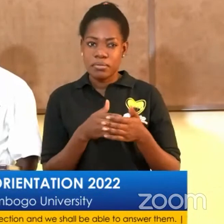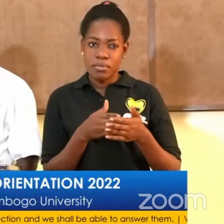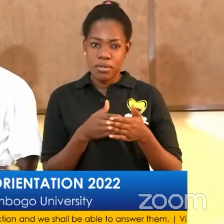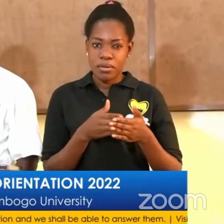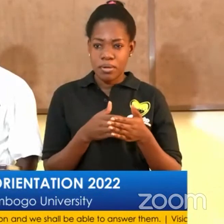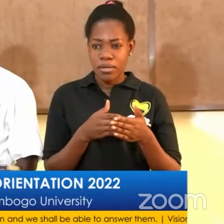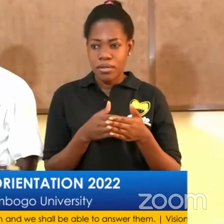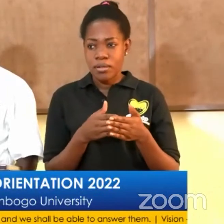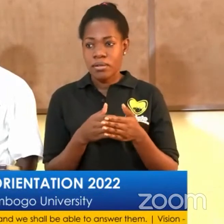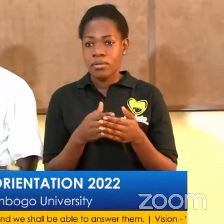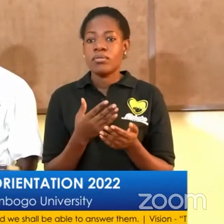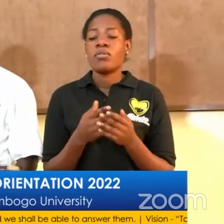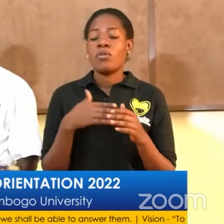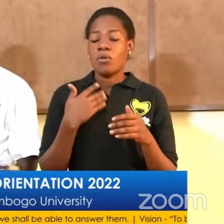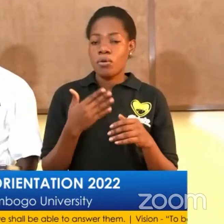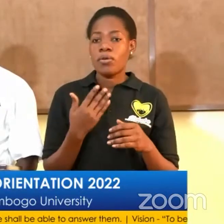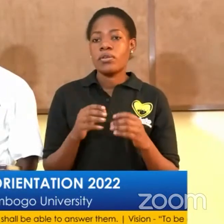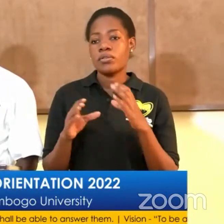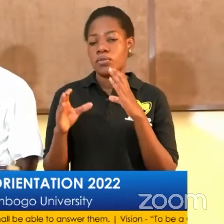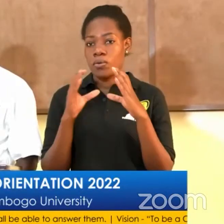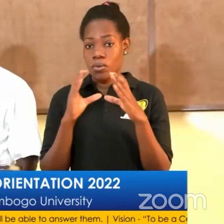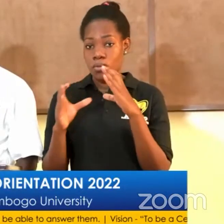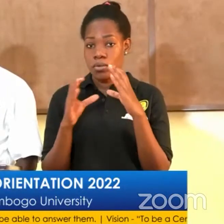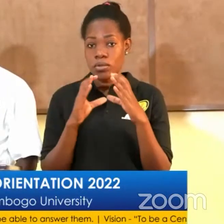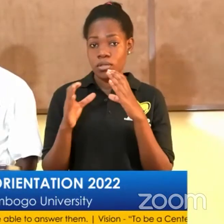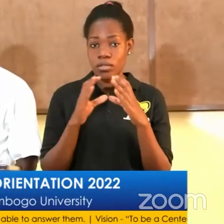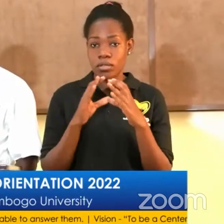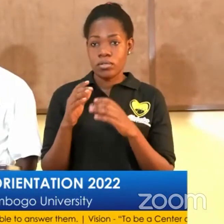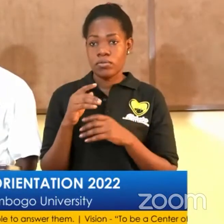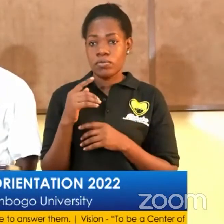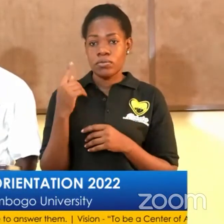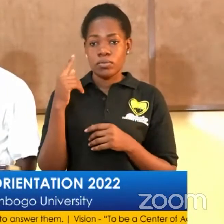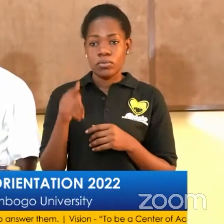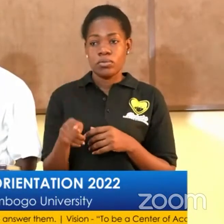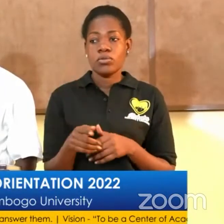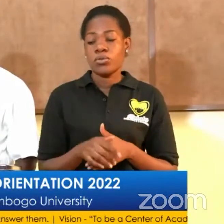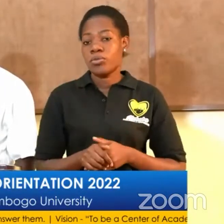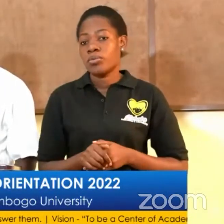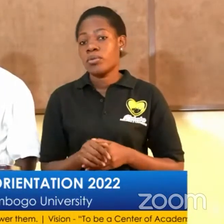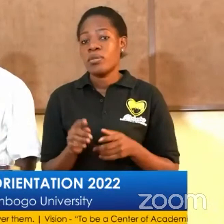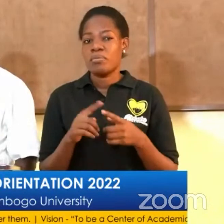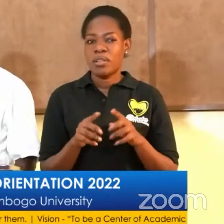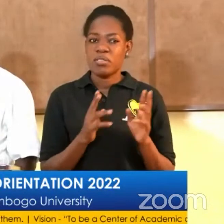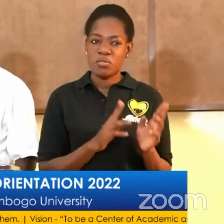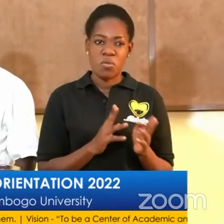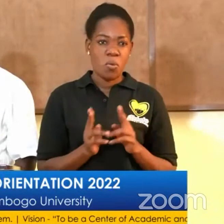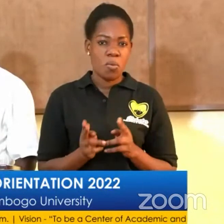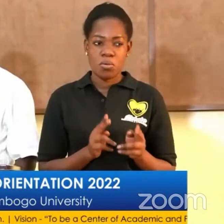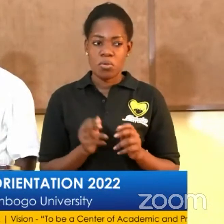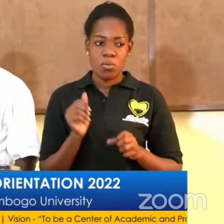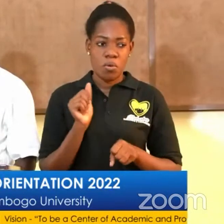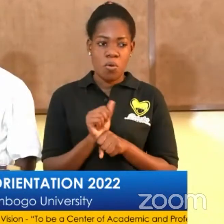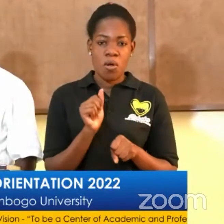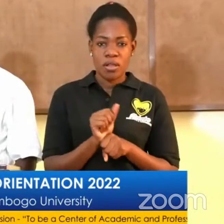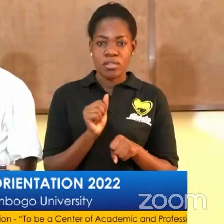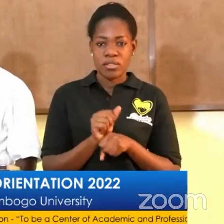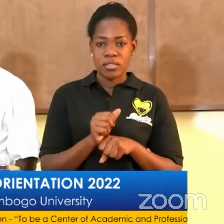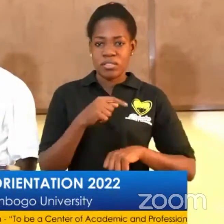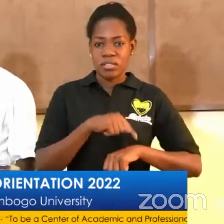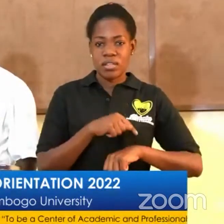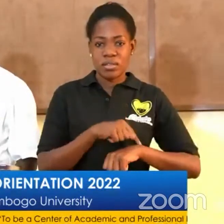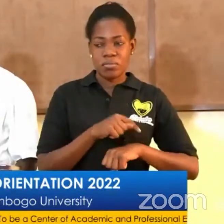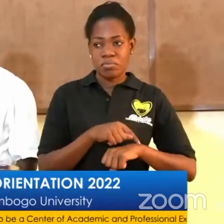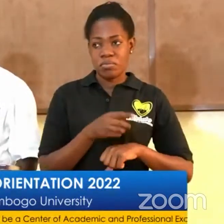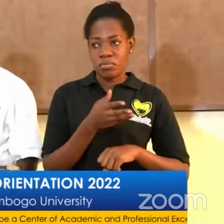arrangement, communication will always be put up for you. But those are the normal working hours as per